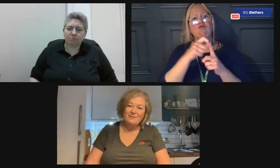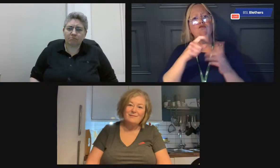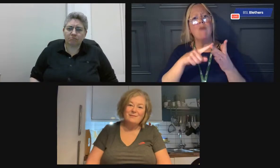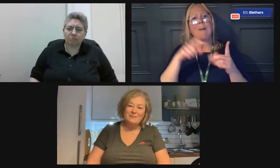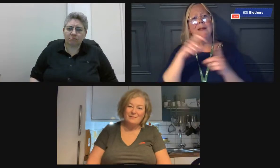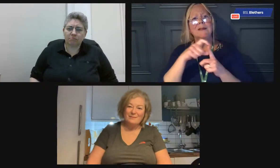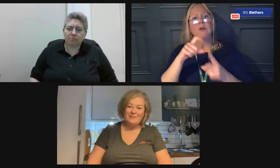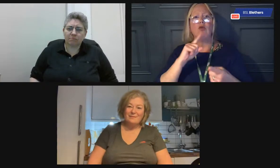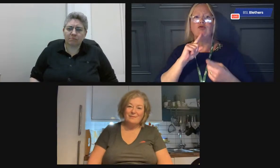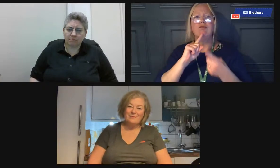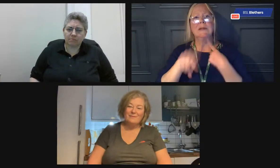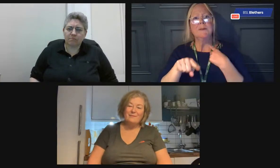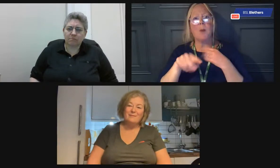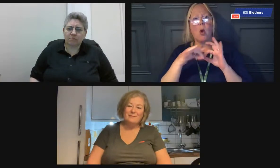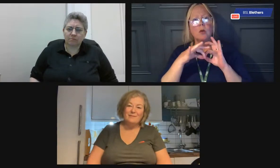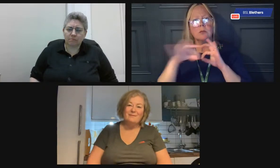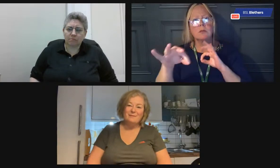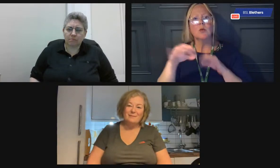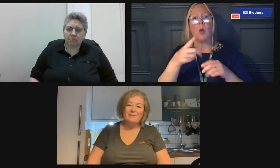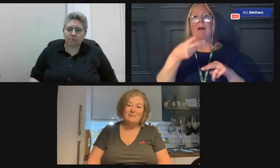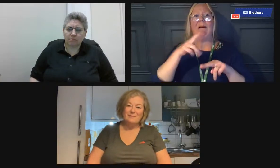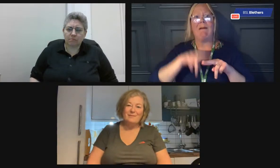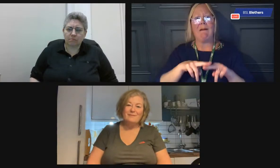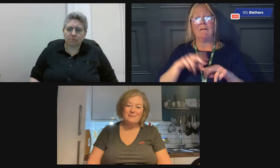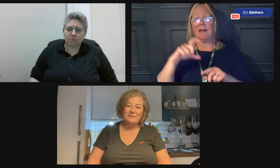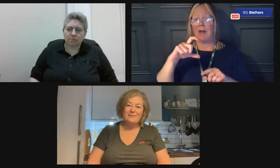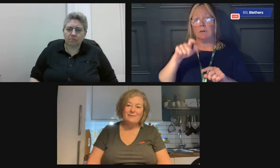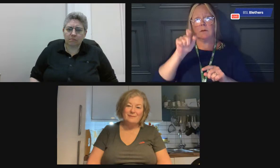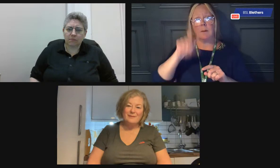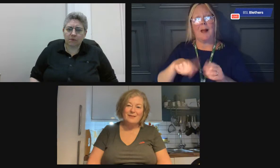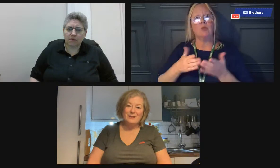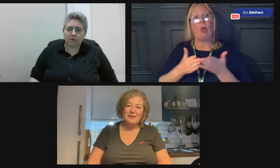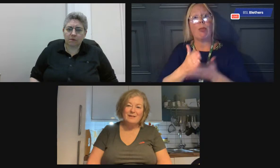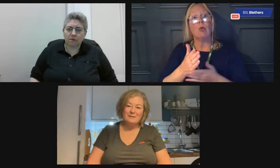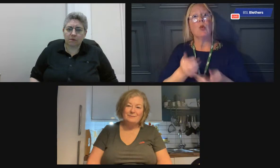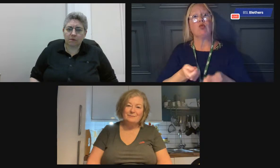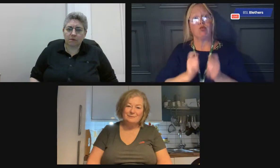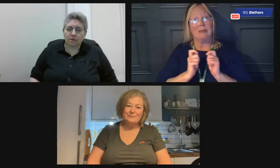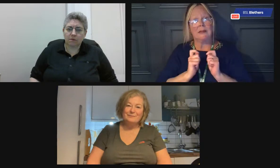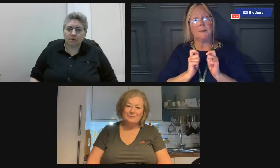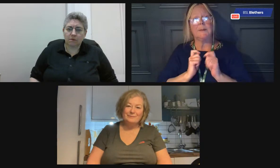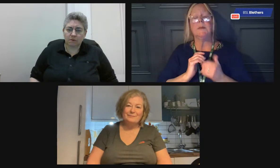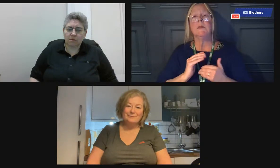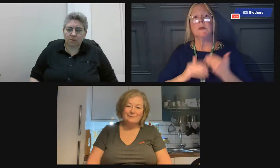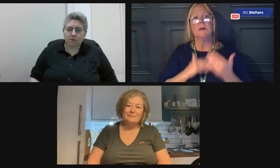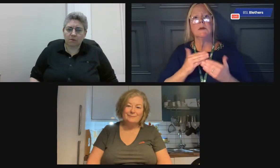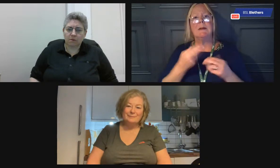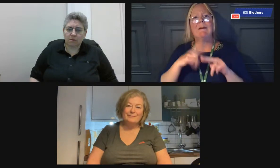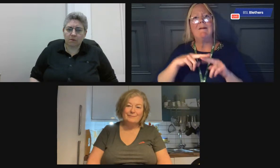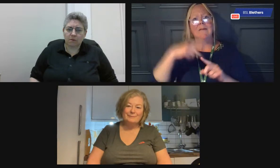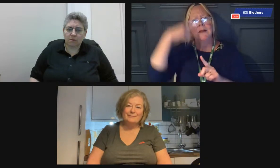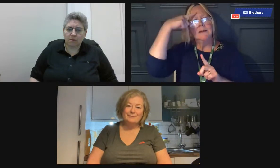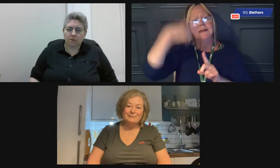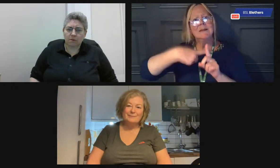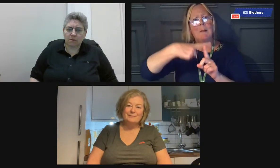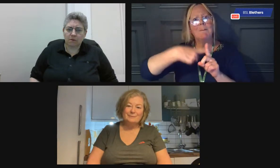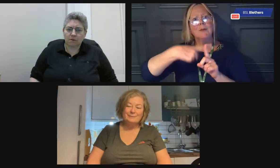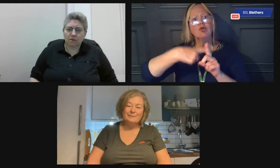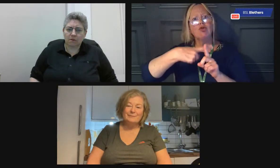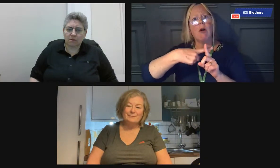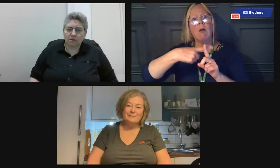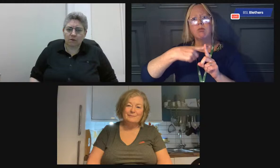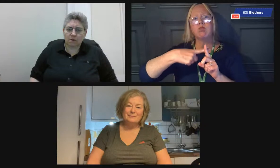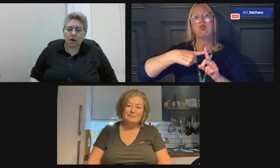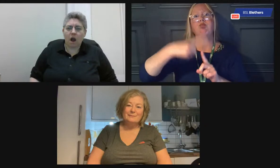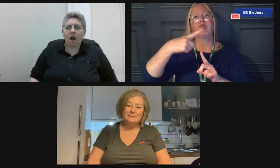difficult for deaf people. But there was a rapid response line. So if a cancer patient was going